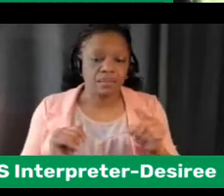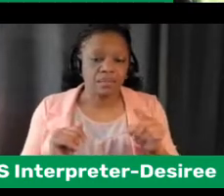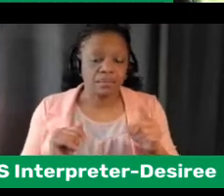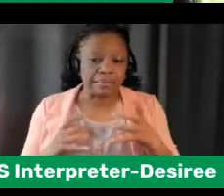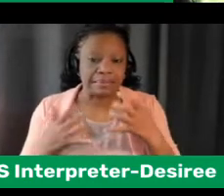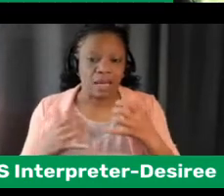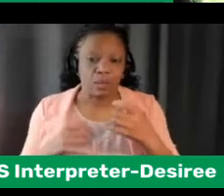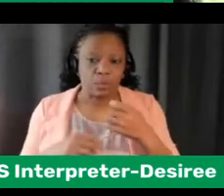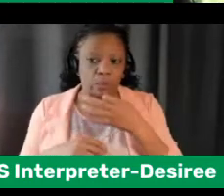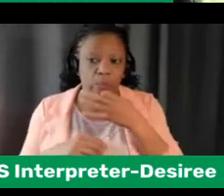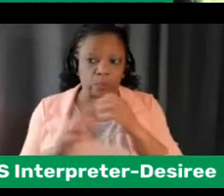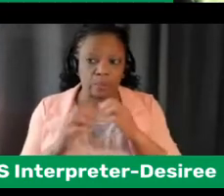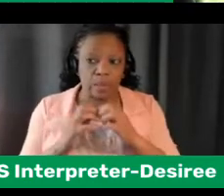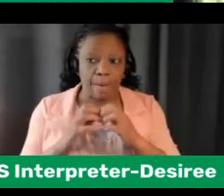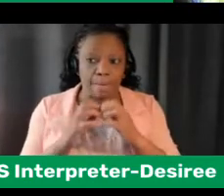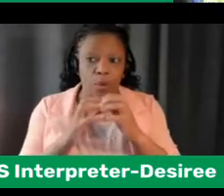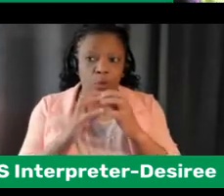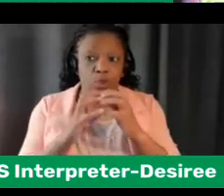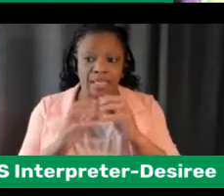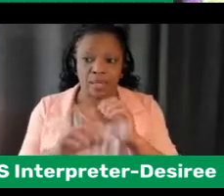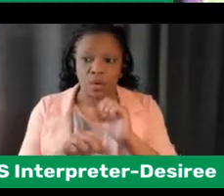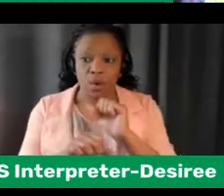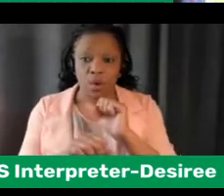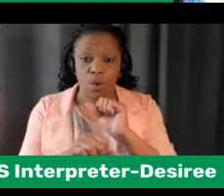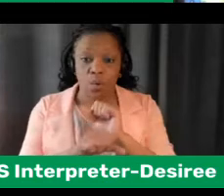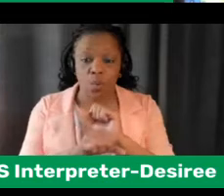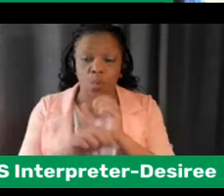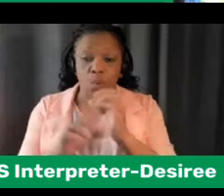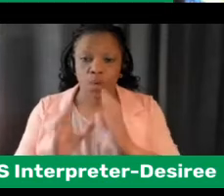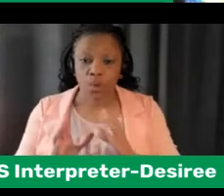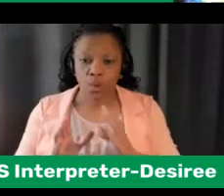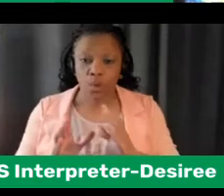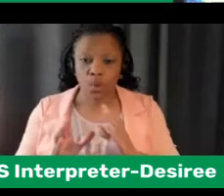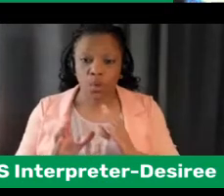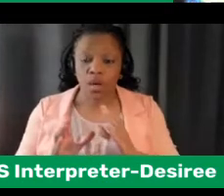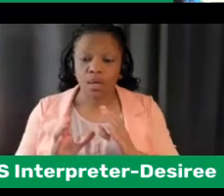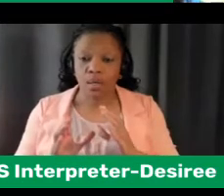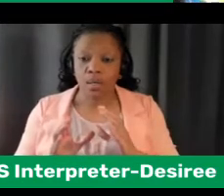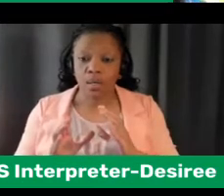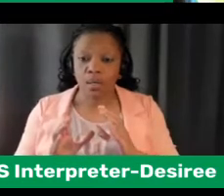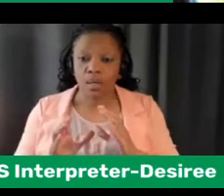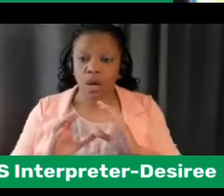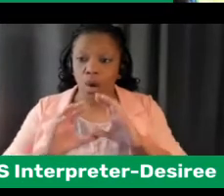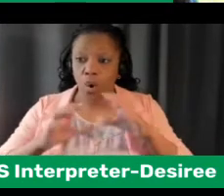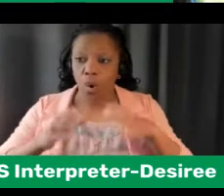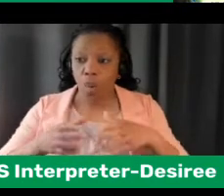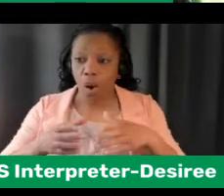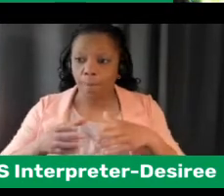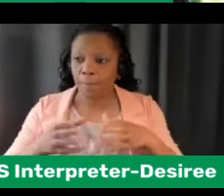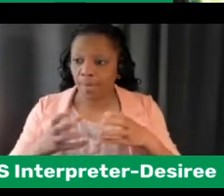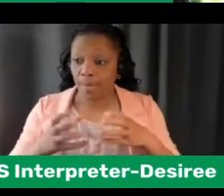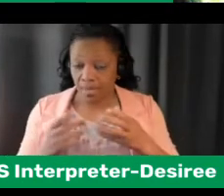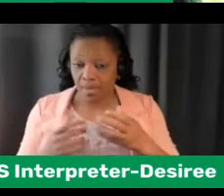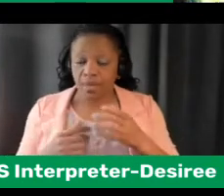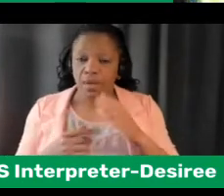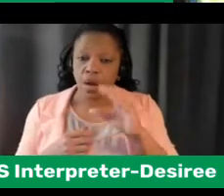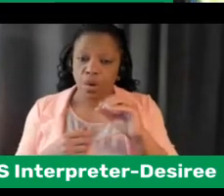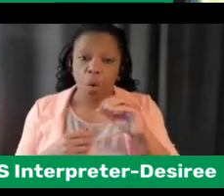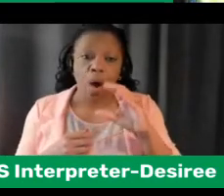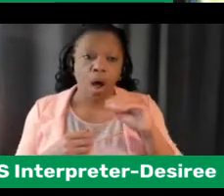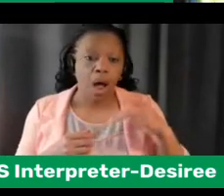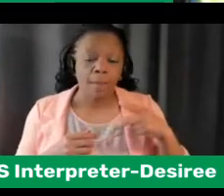emerging worker cooperative. I'll zoom in on this like forming now, partner with us. So